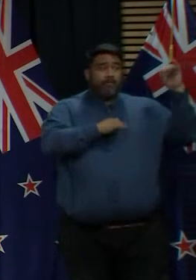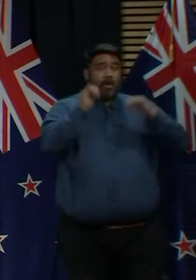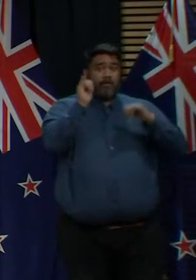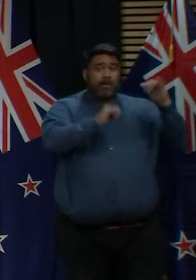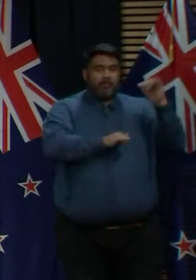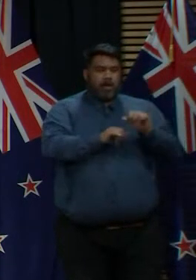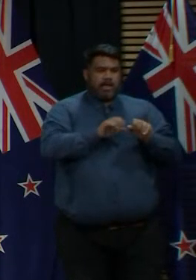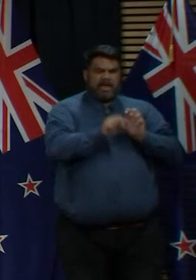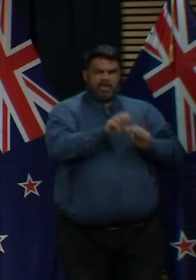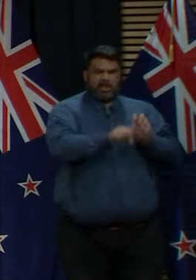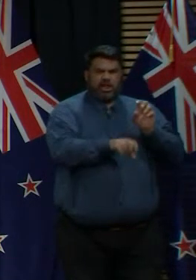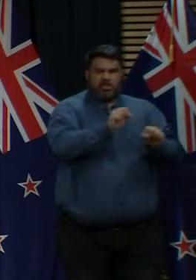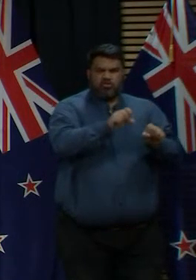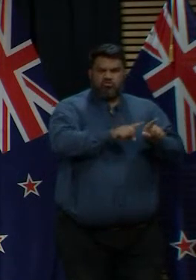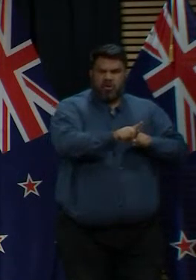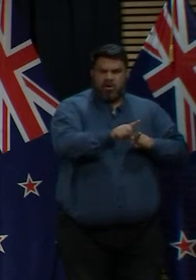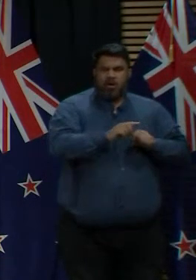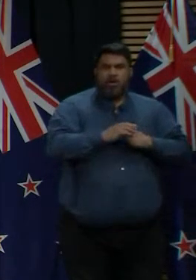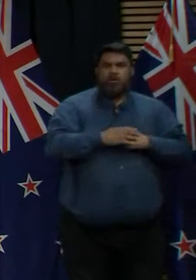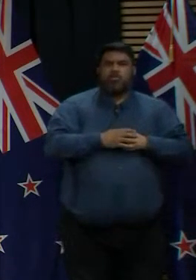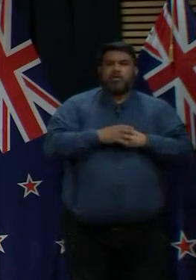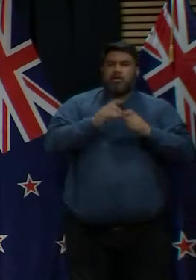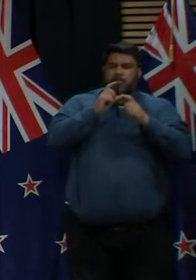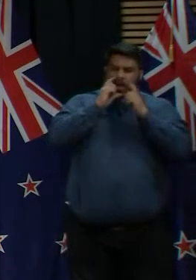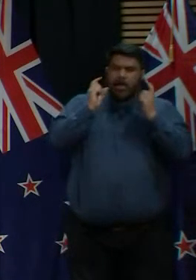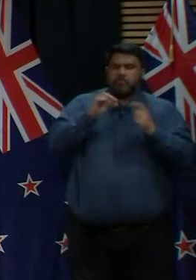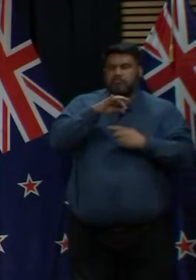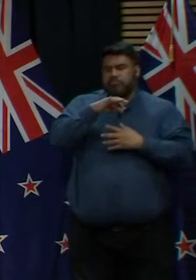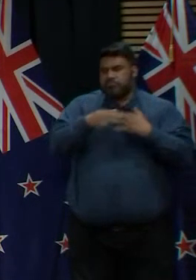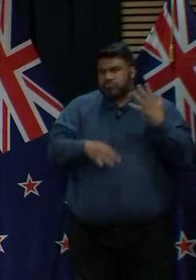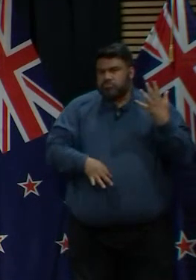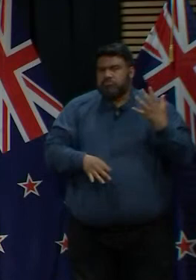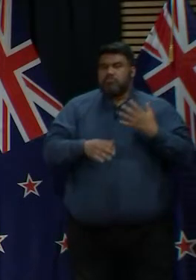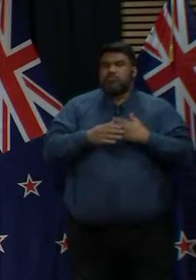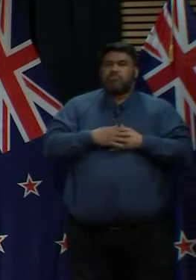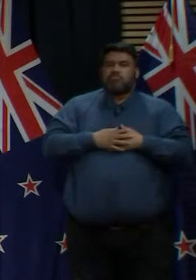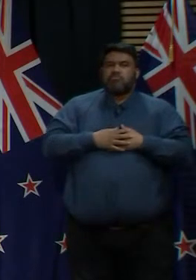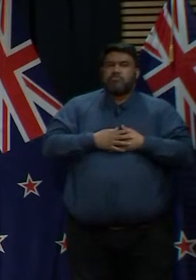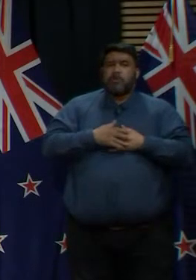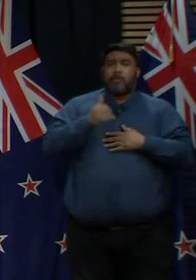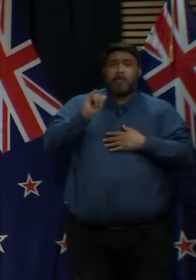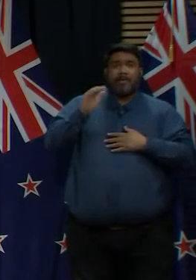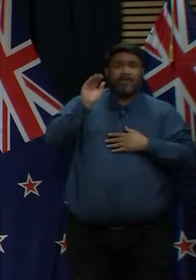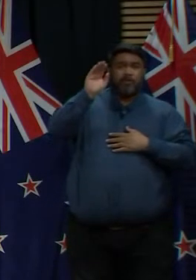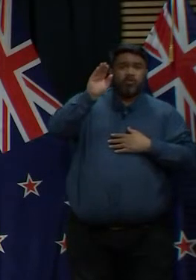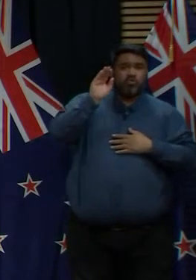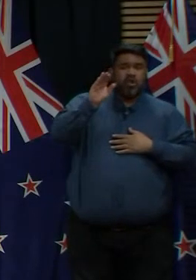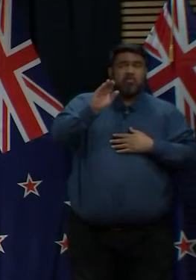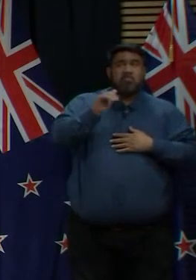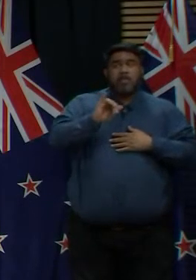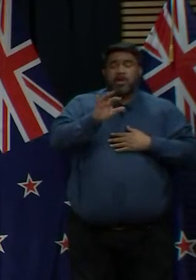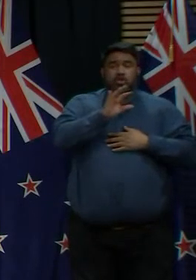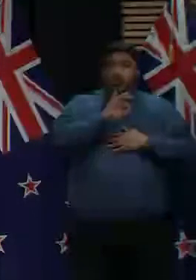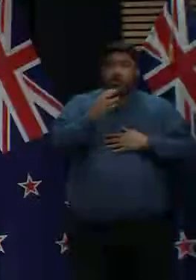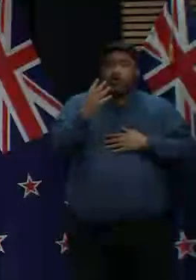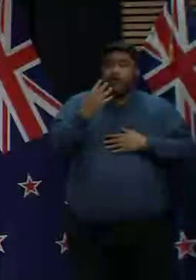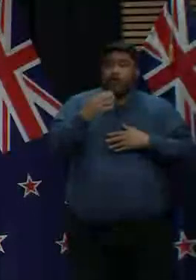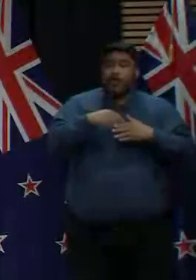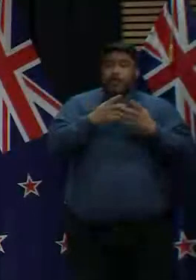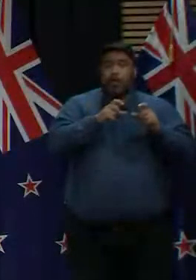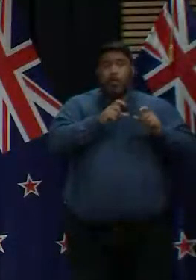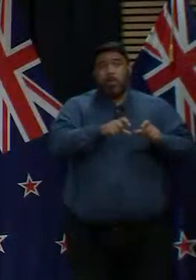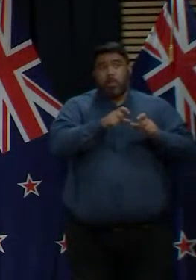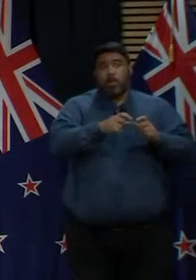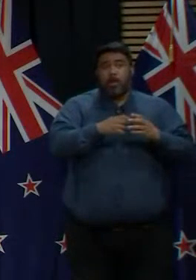but won't necessarily mean that full 14 days of quarantine as we know it now. But the way we have to use these again